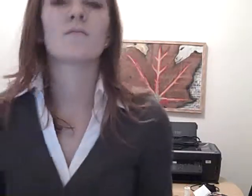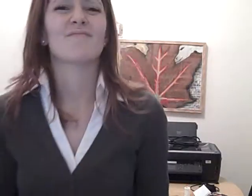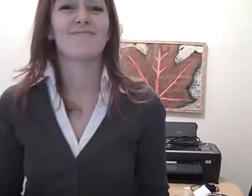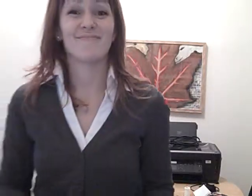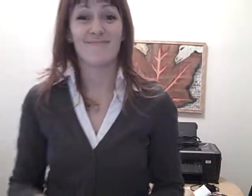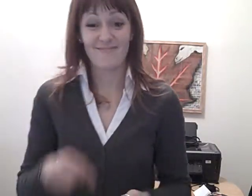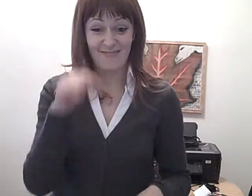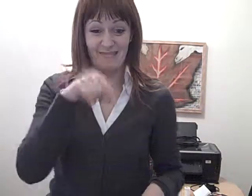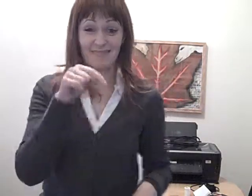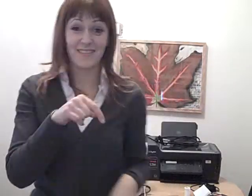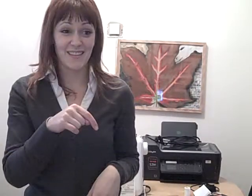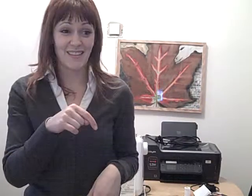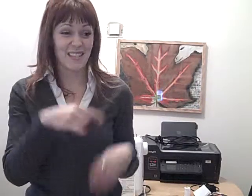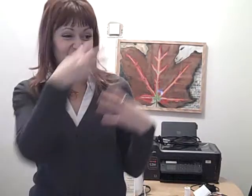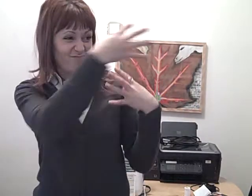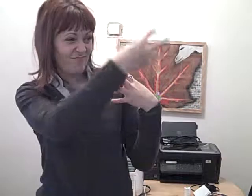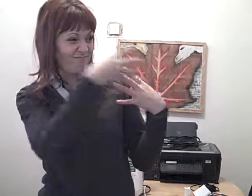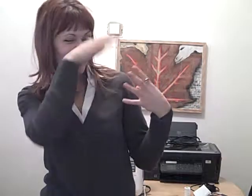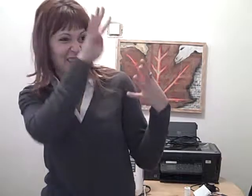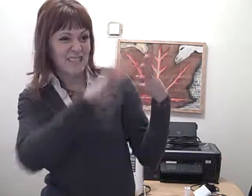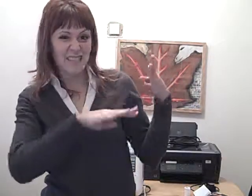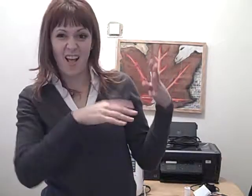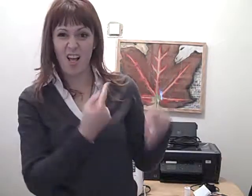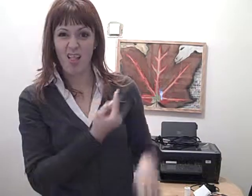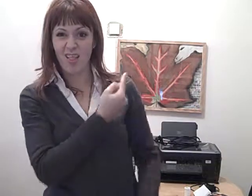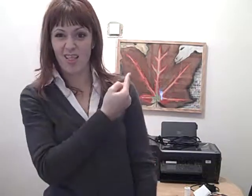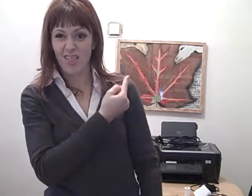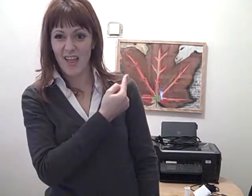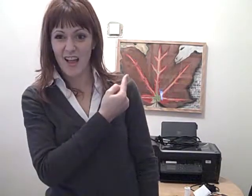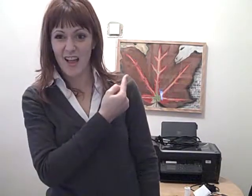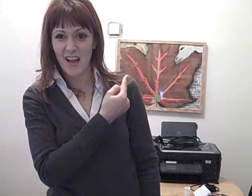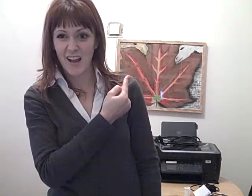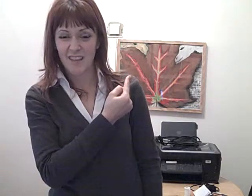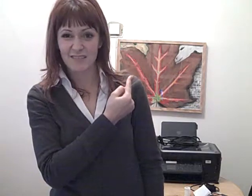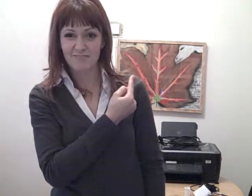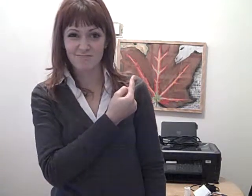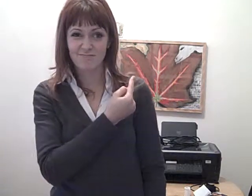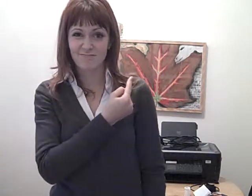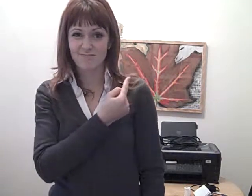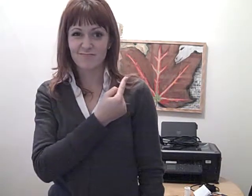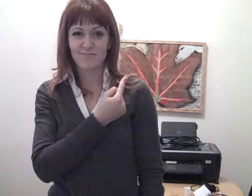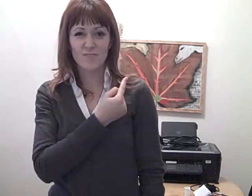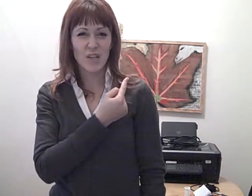are. And if we just take 1 cell's worth of this code and unwind it,